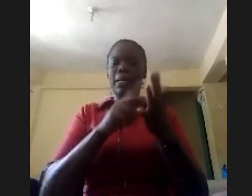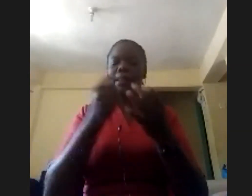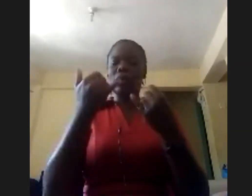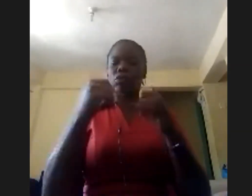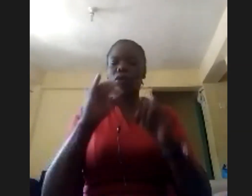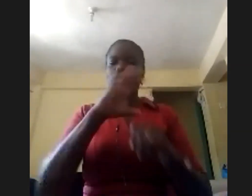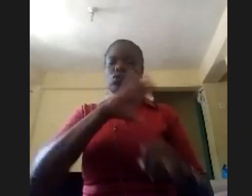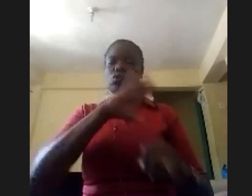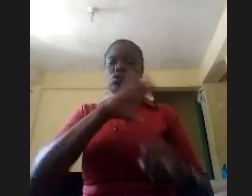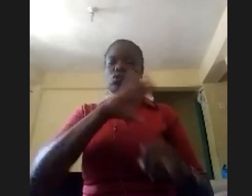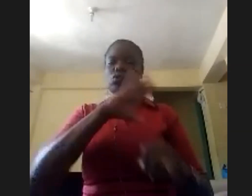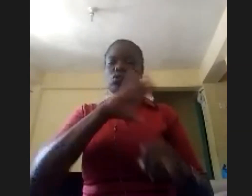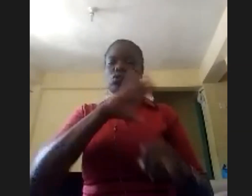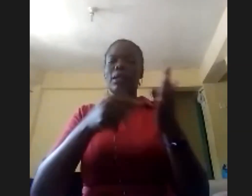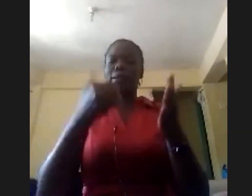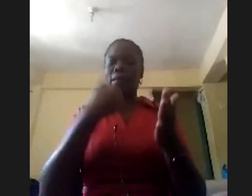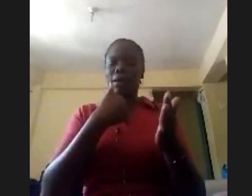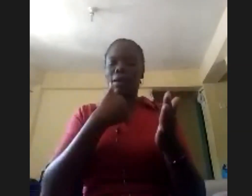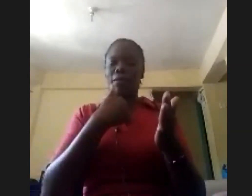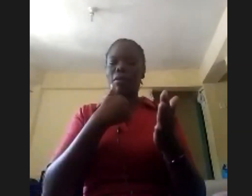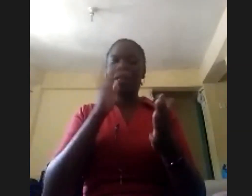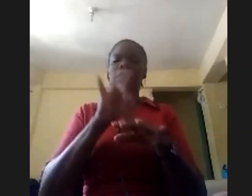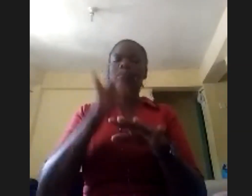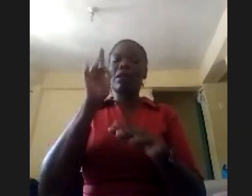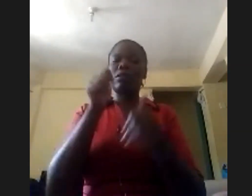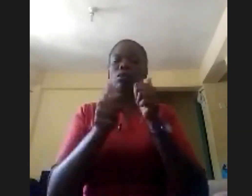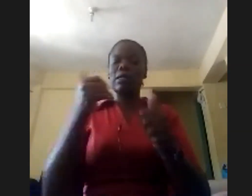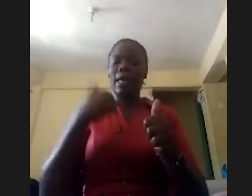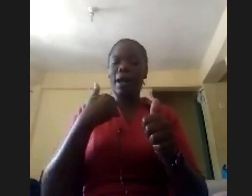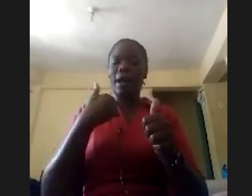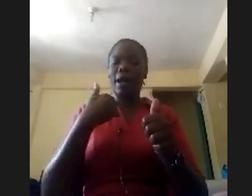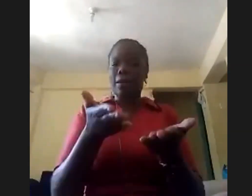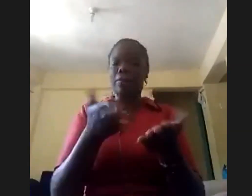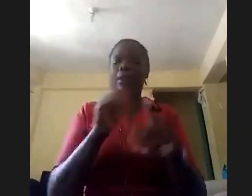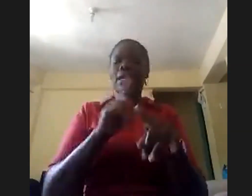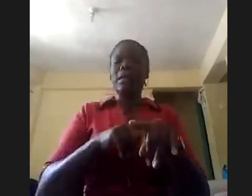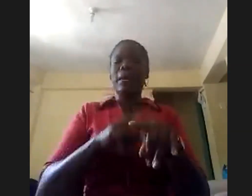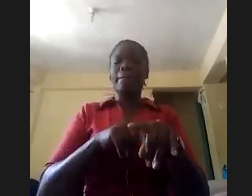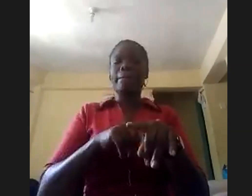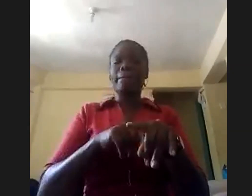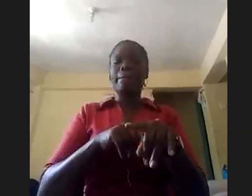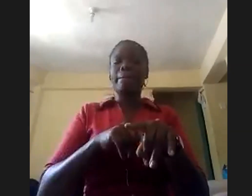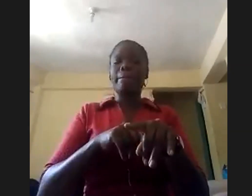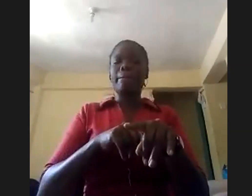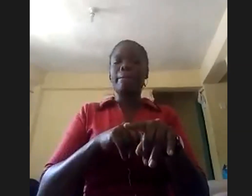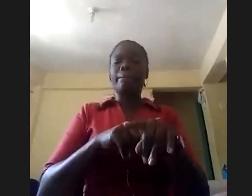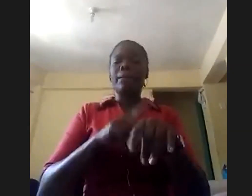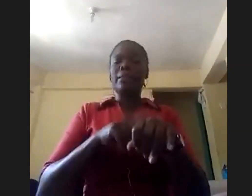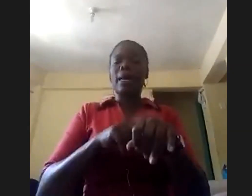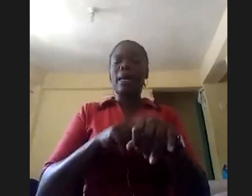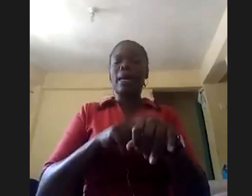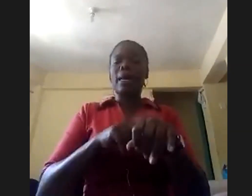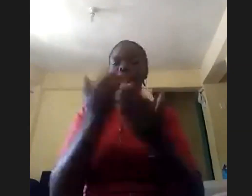Yeah, so the effect that it has on this, when you're actually, when these children are